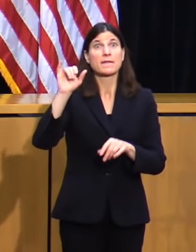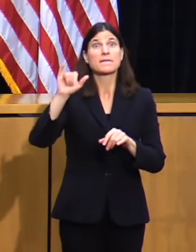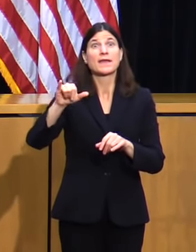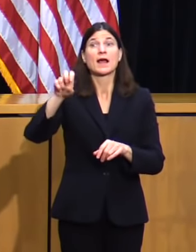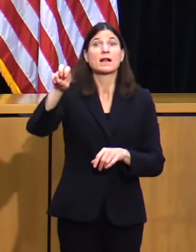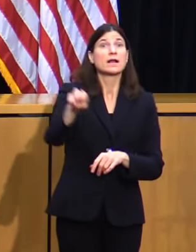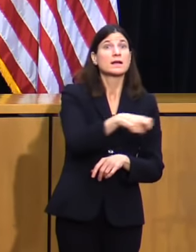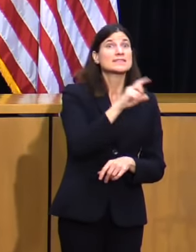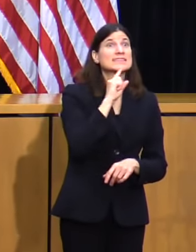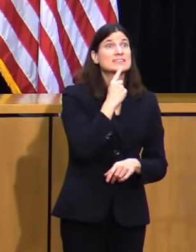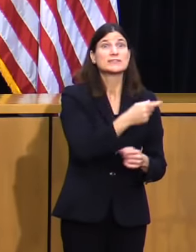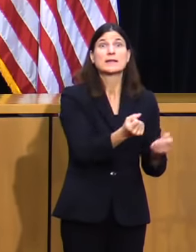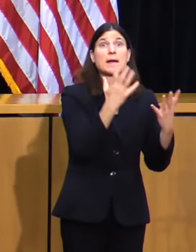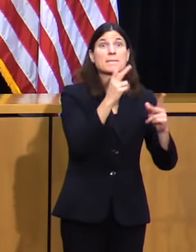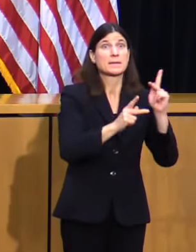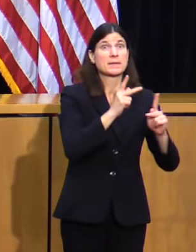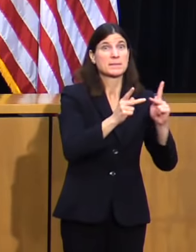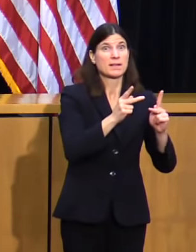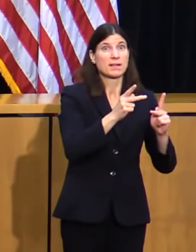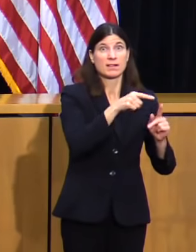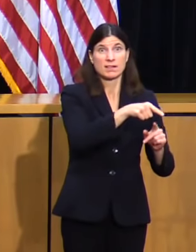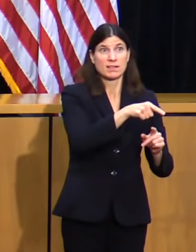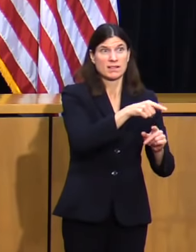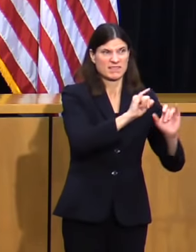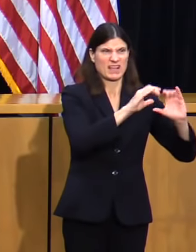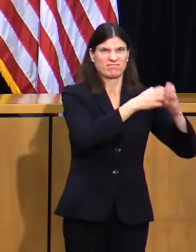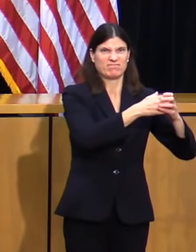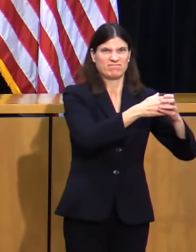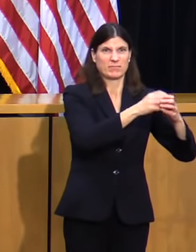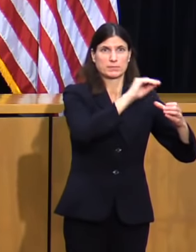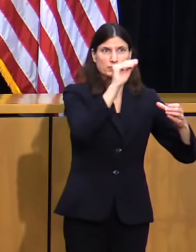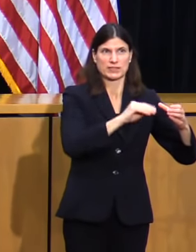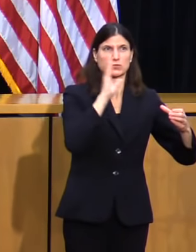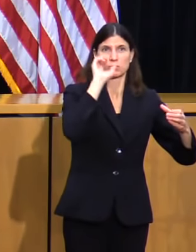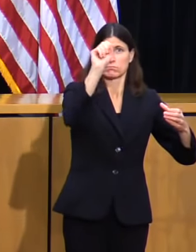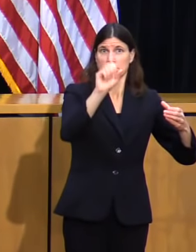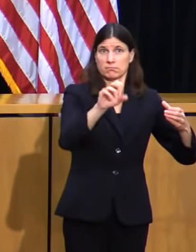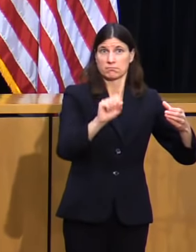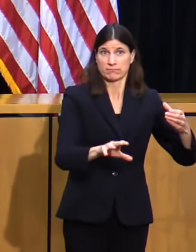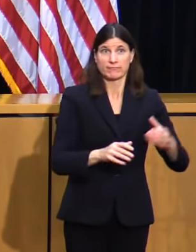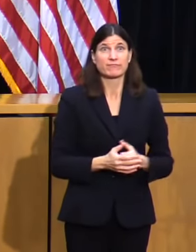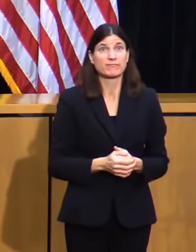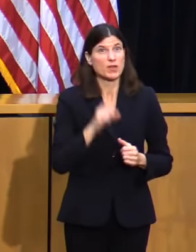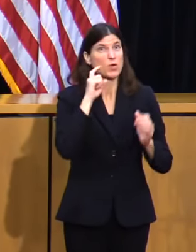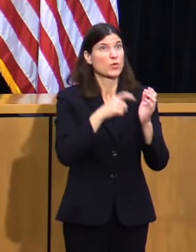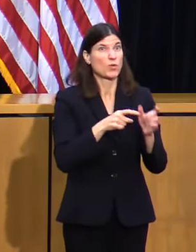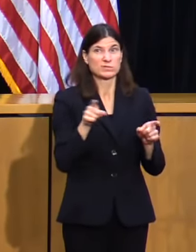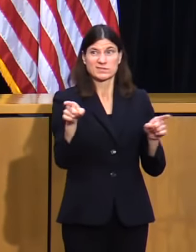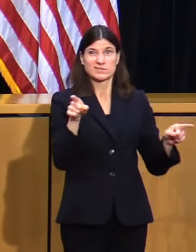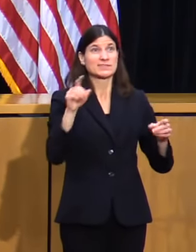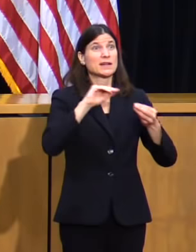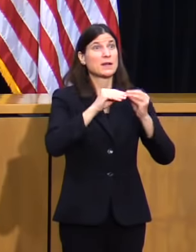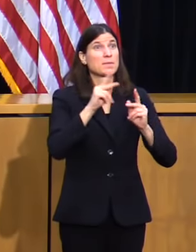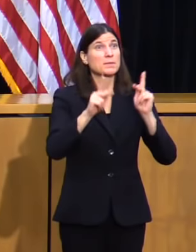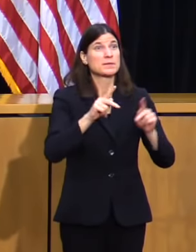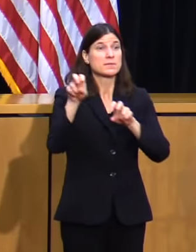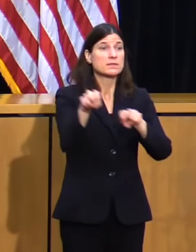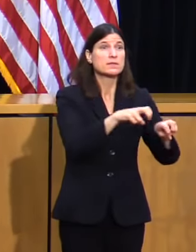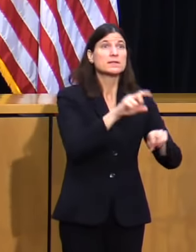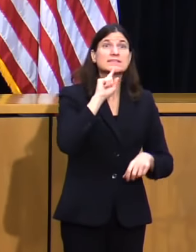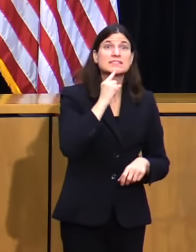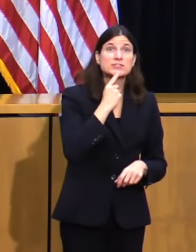and around the world, as we've talked about before, we've been seeing an increase in new COVID-19 cases and hospitalizations. And